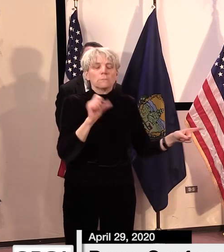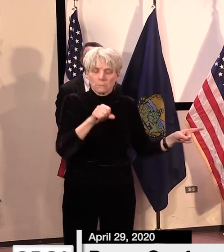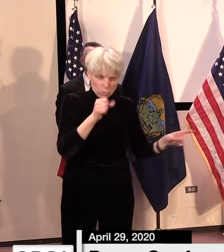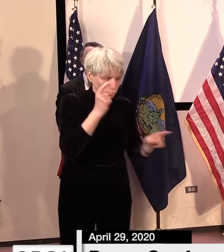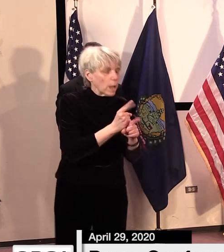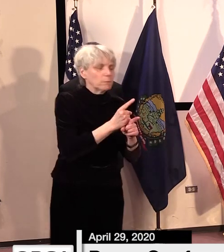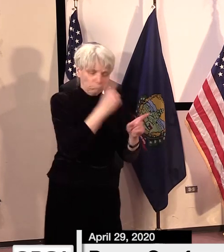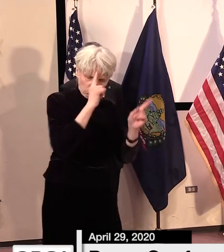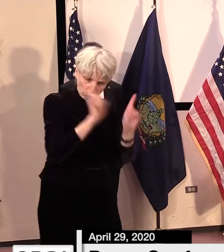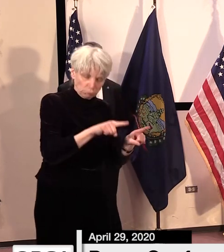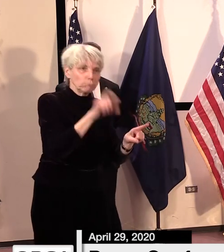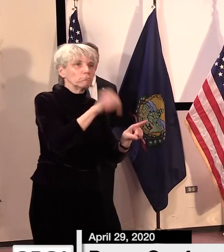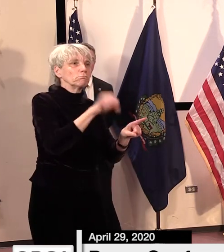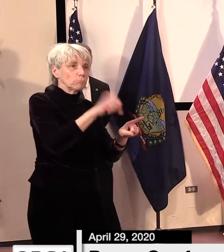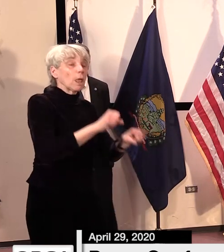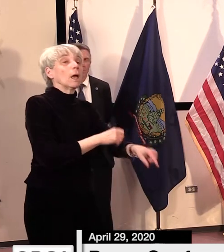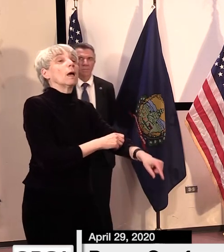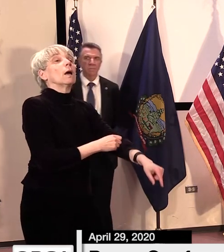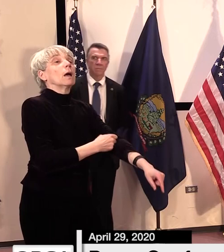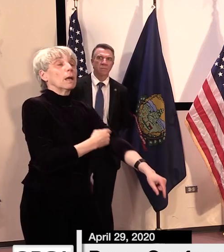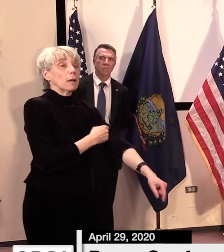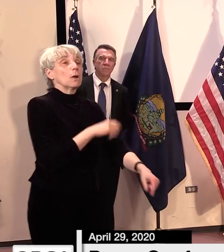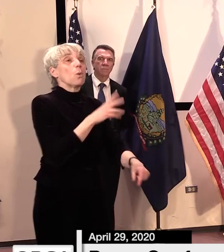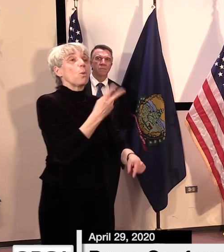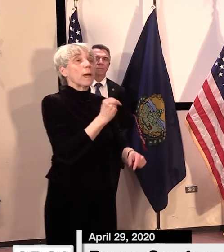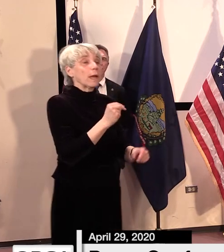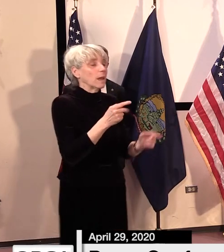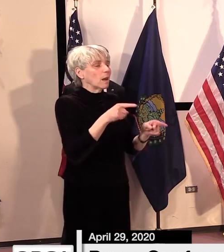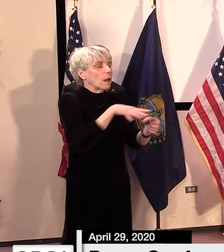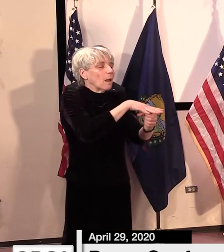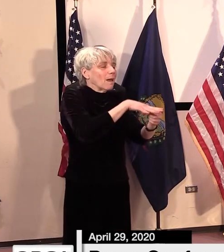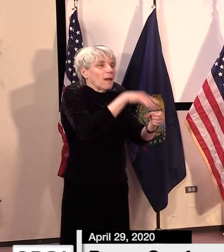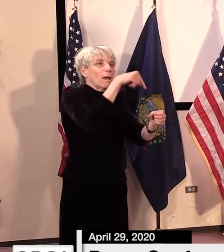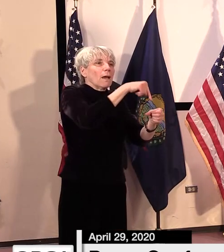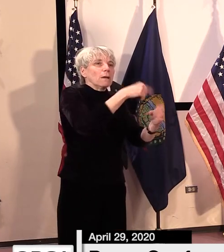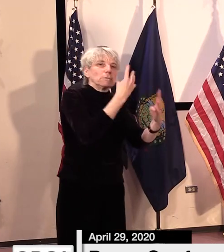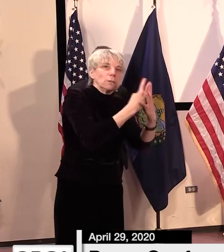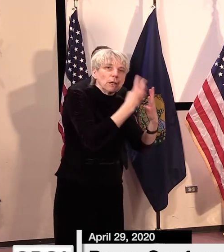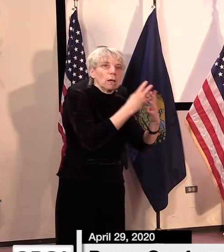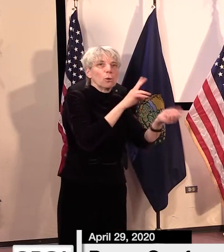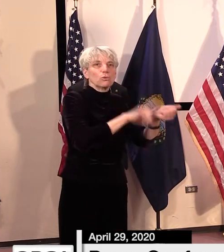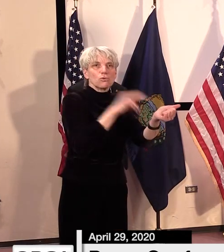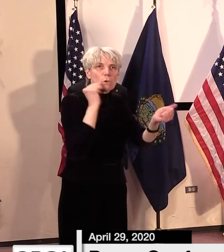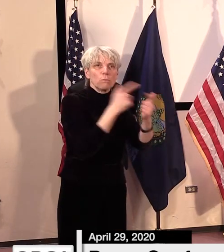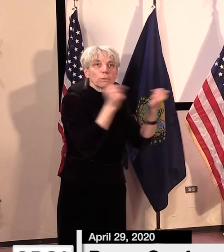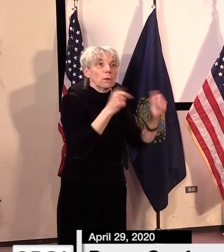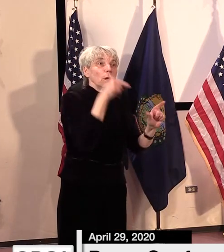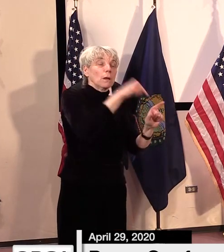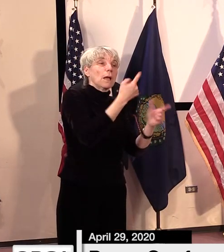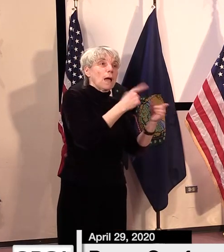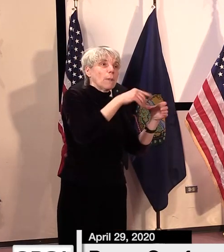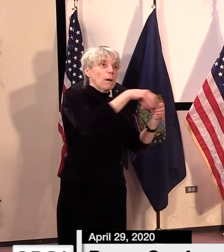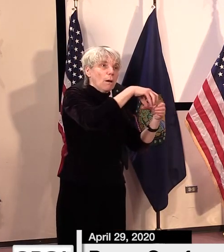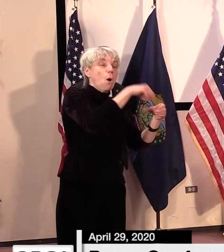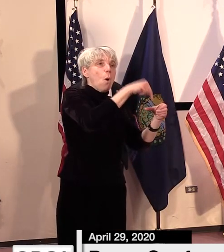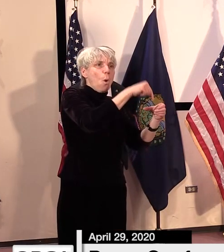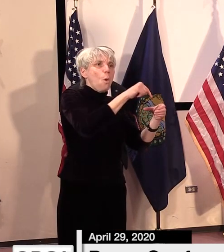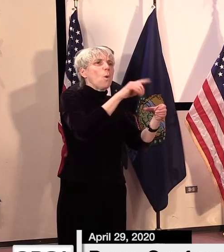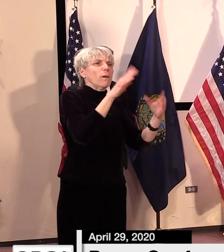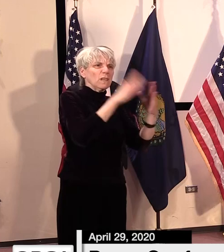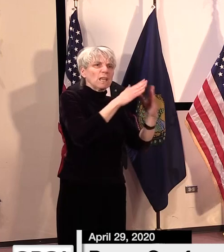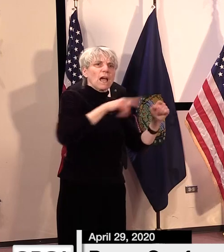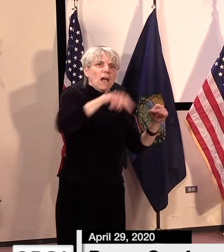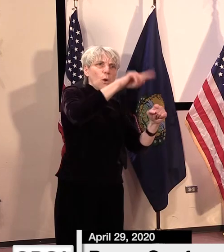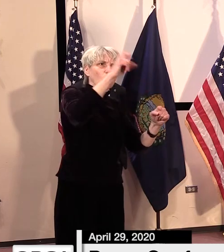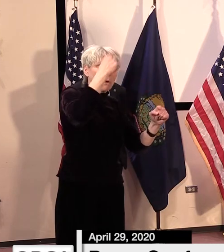Right. And so when the numbers are in facilities that are in these specific towns, the town is quite aware of what's going on